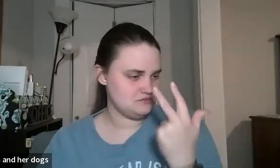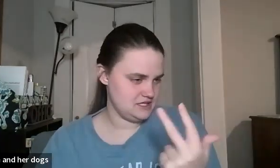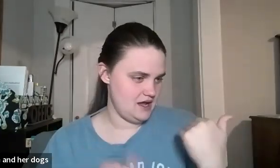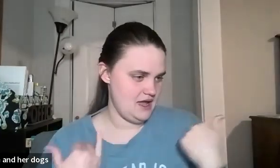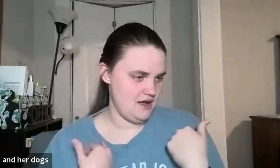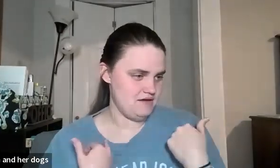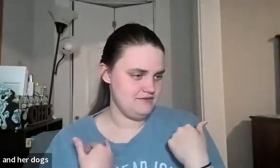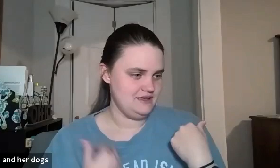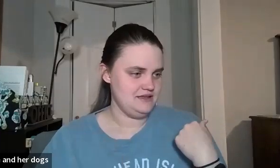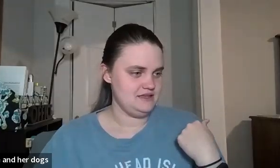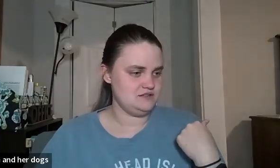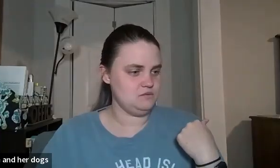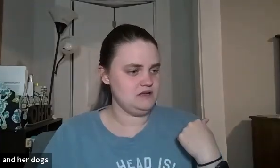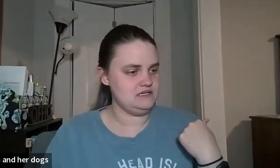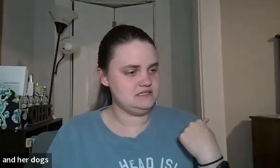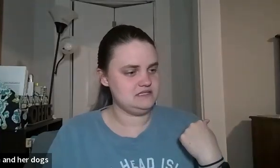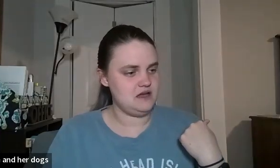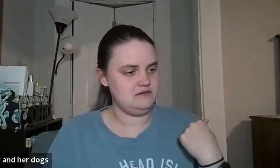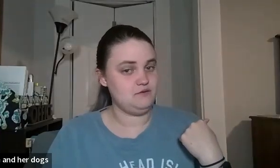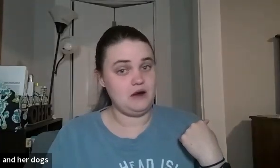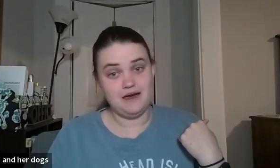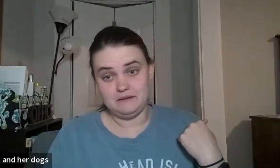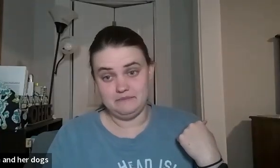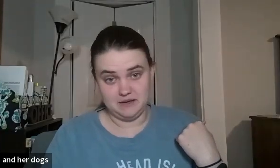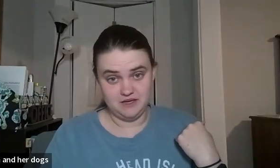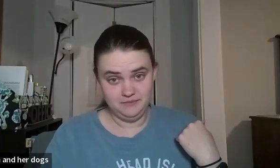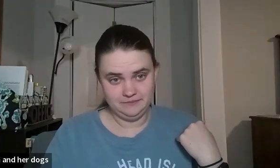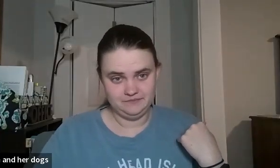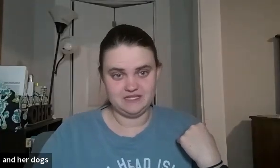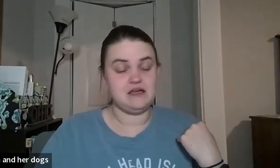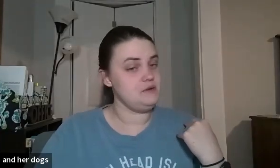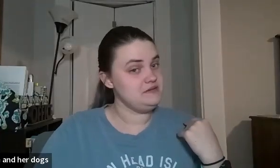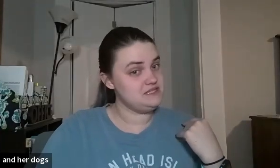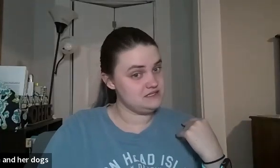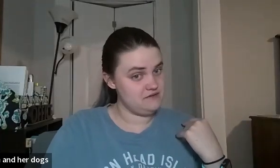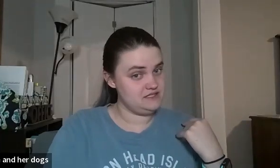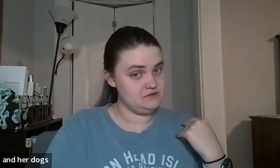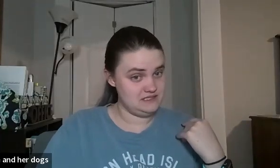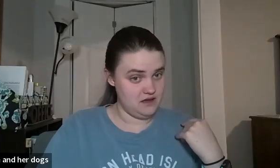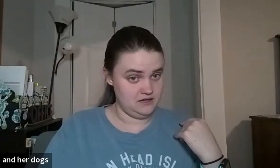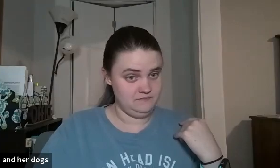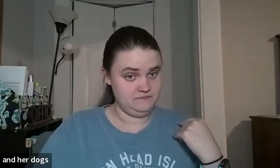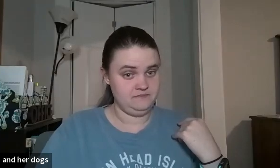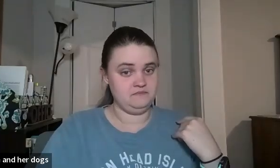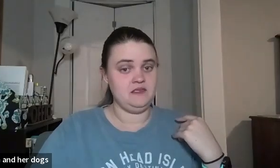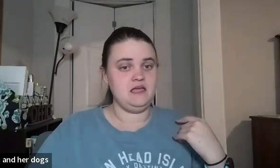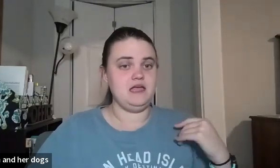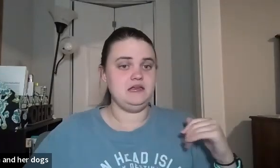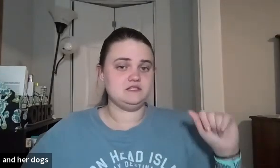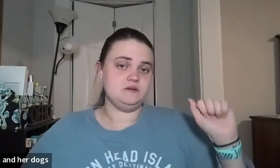3 I have is, one is the sign for Alabama, because Alabama does have its own sign. And it's going